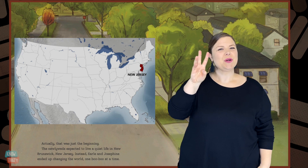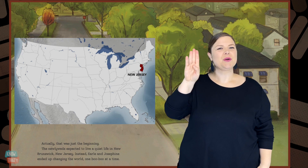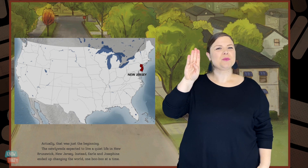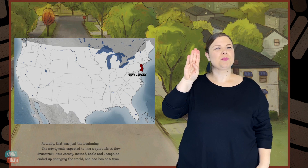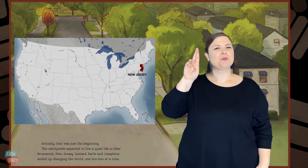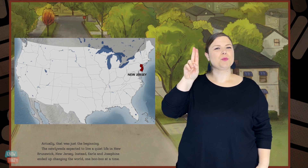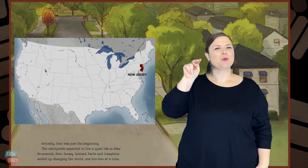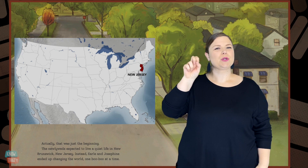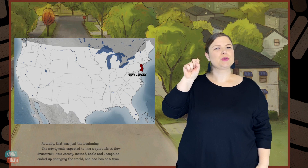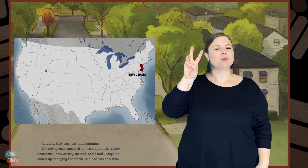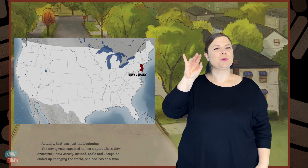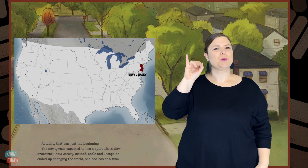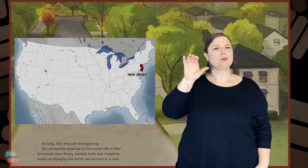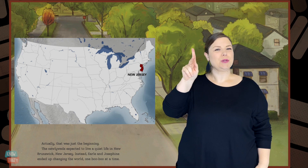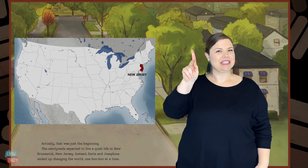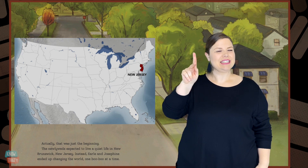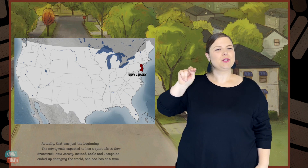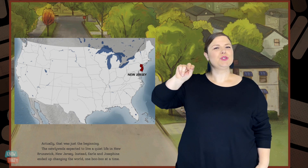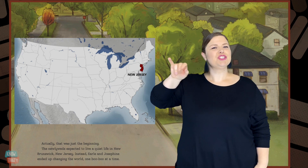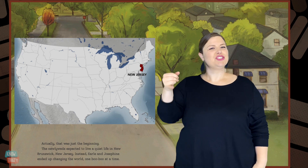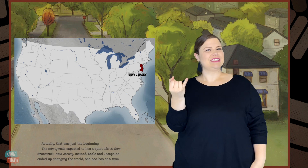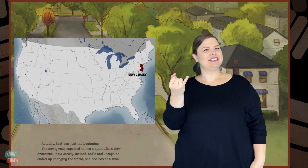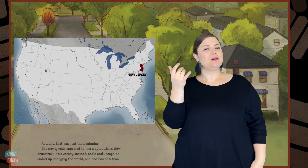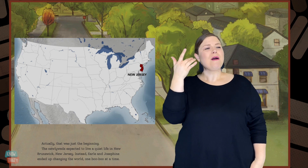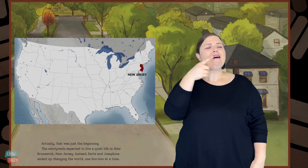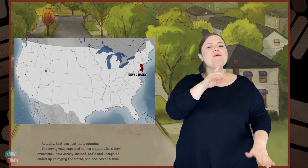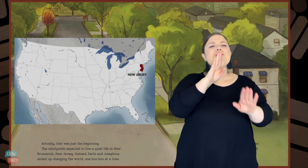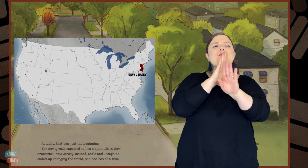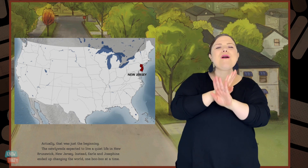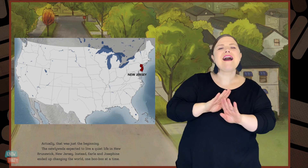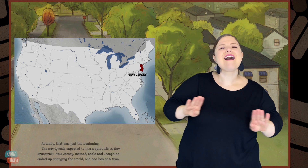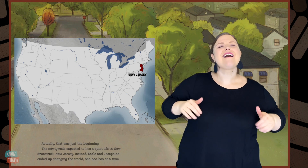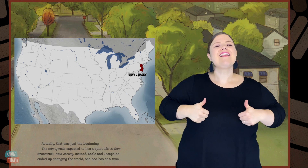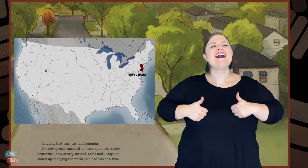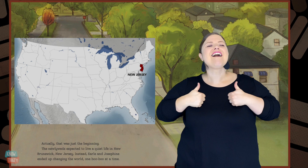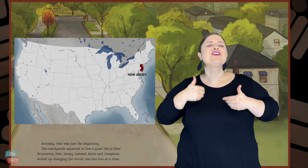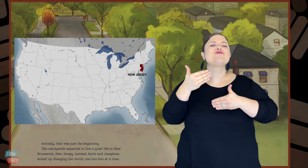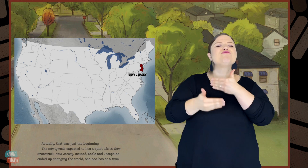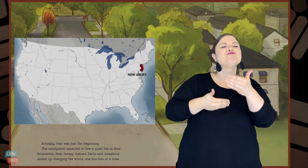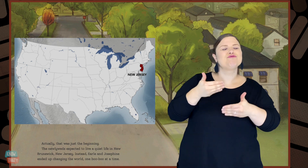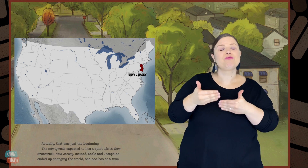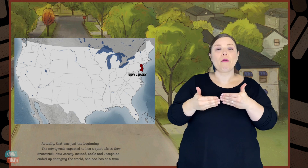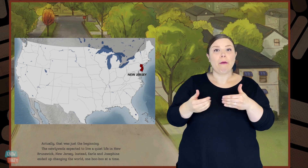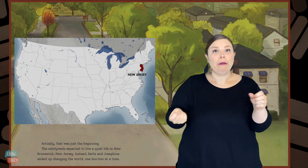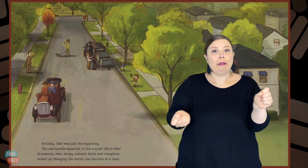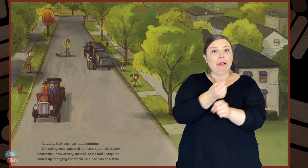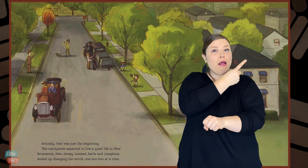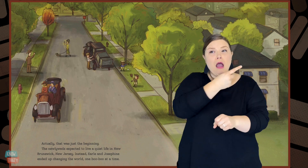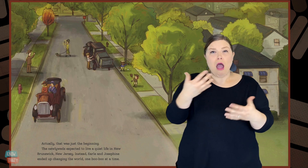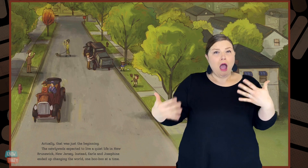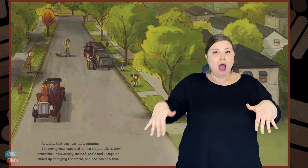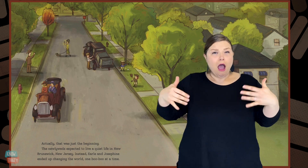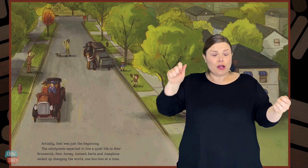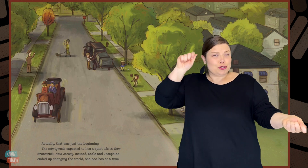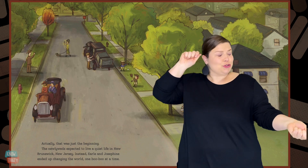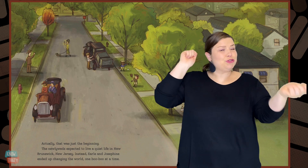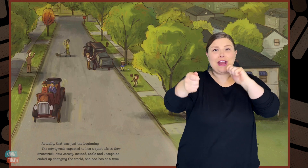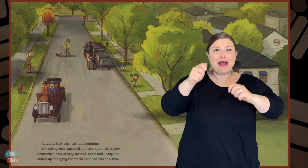Instead, Earl and Josephine ended up completely changing the world, one boo-boo at a